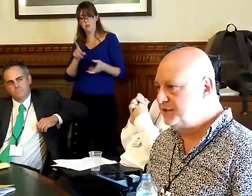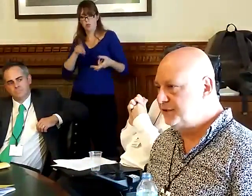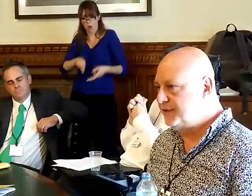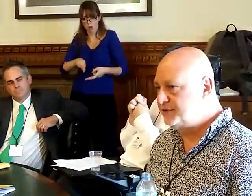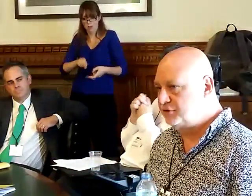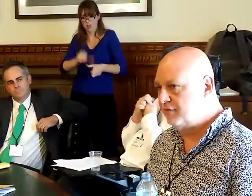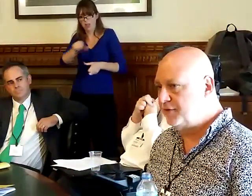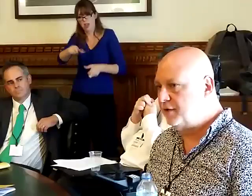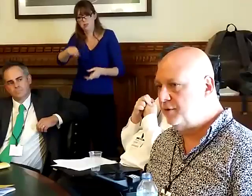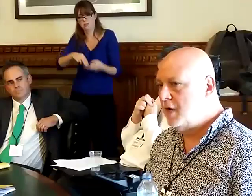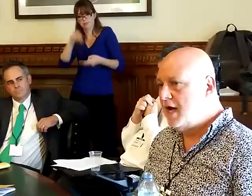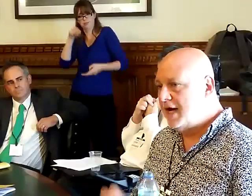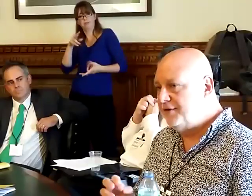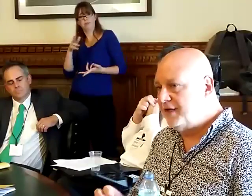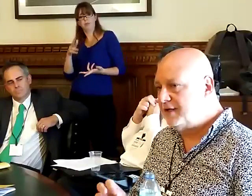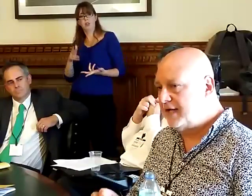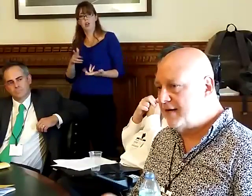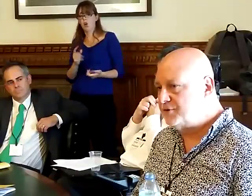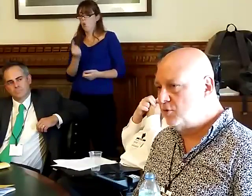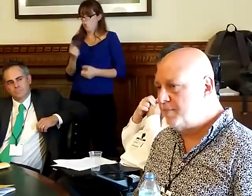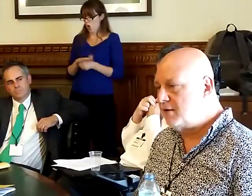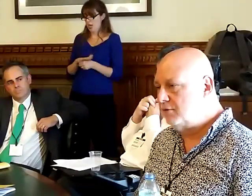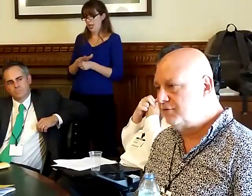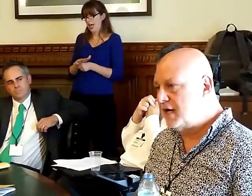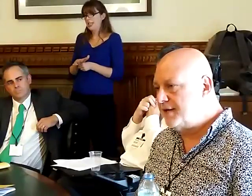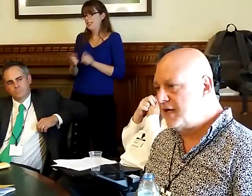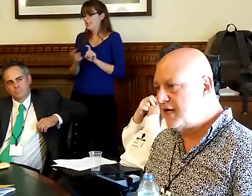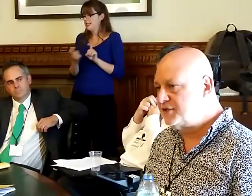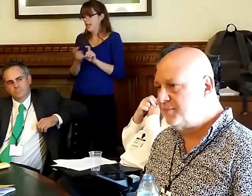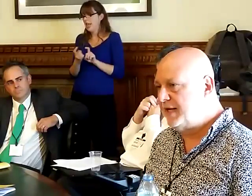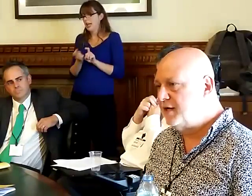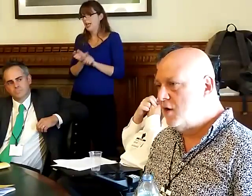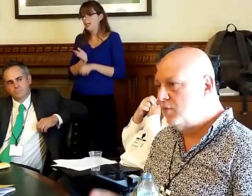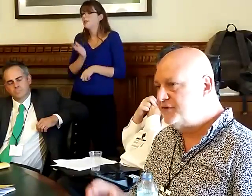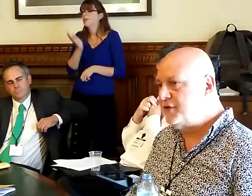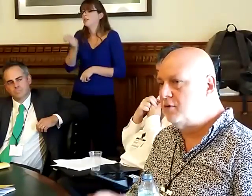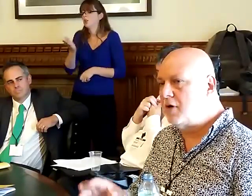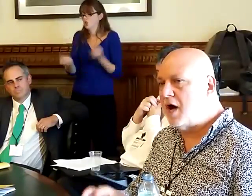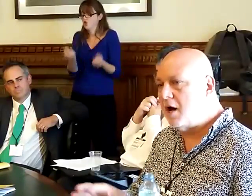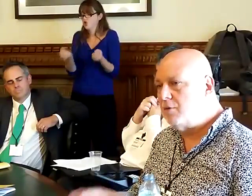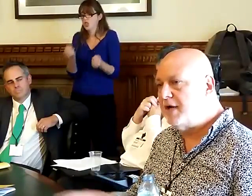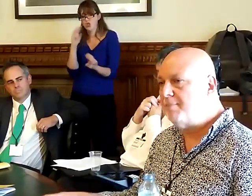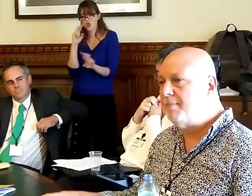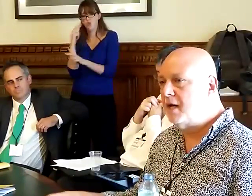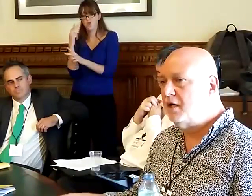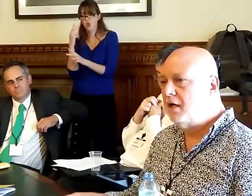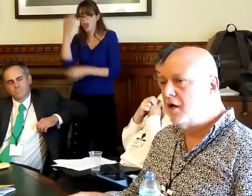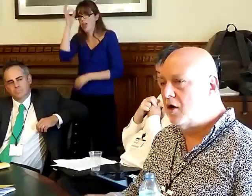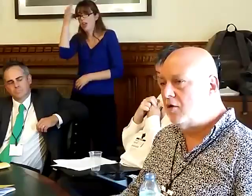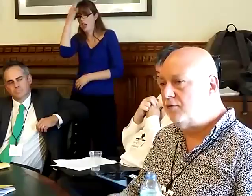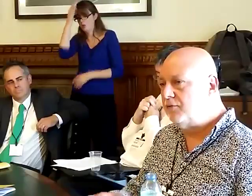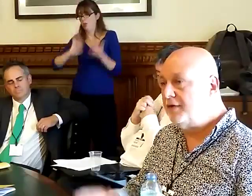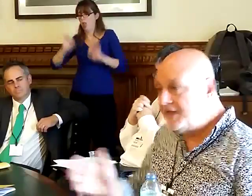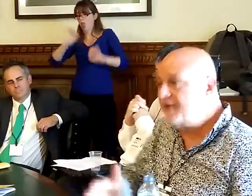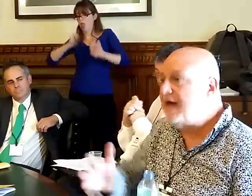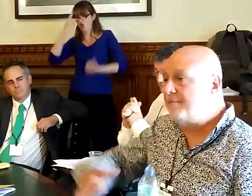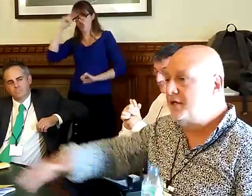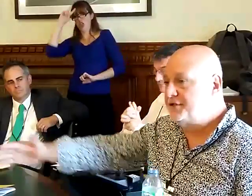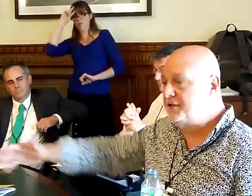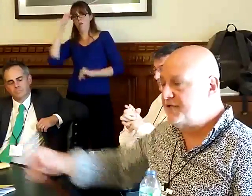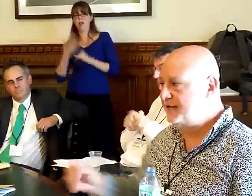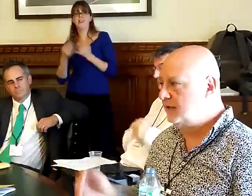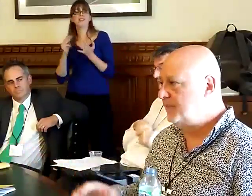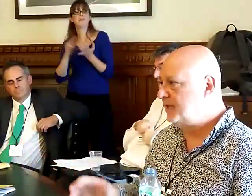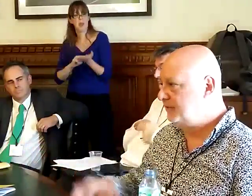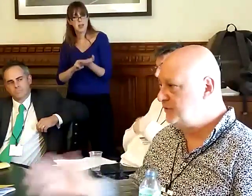close to taking to judicial review, and the council buckled right at the last minute. We've still got a whole number of, and